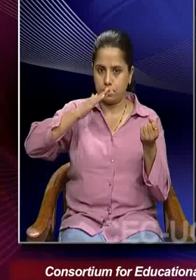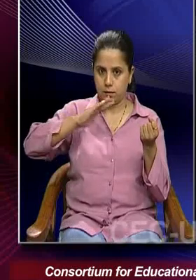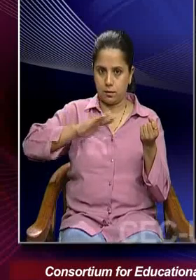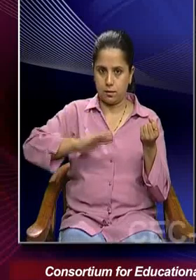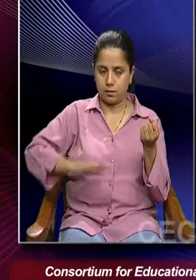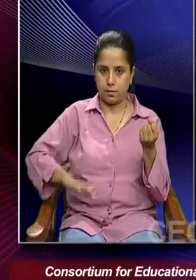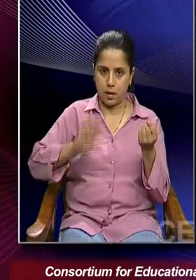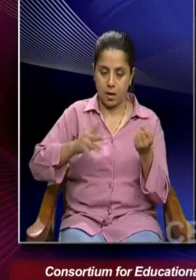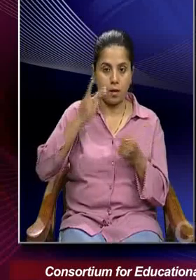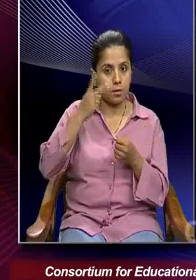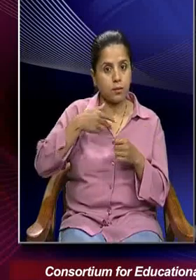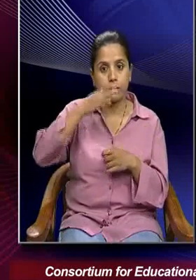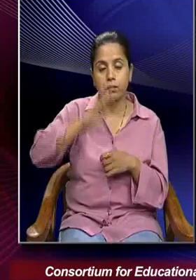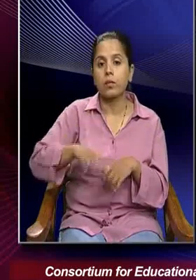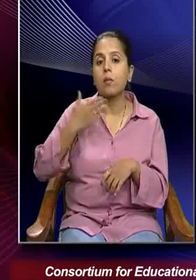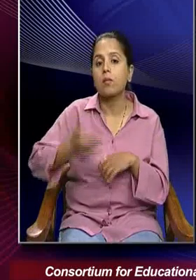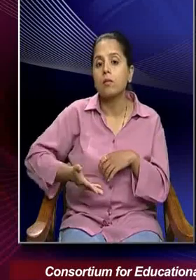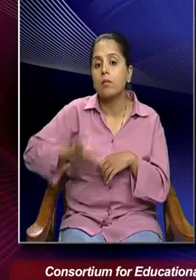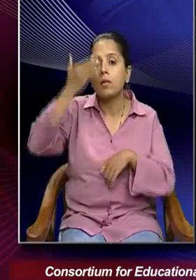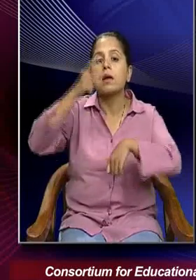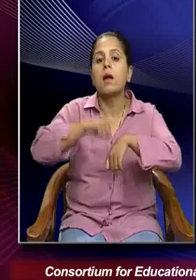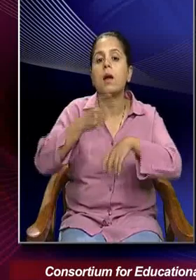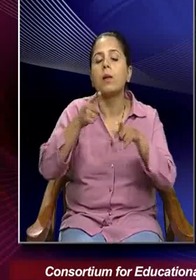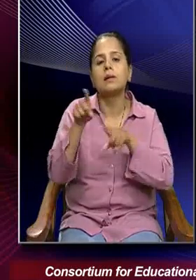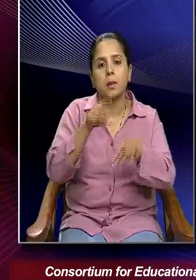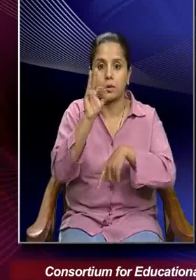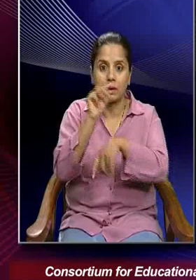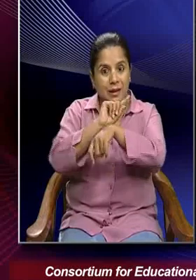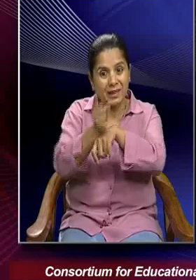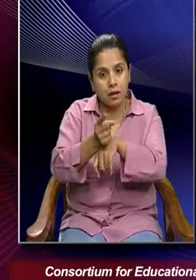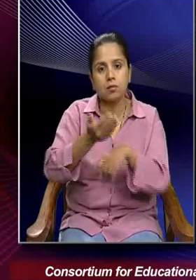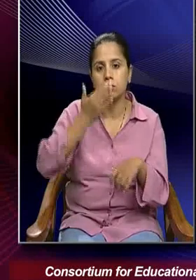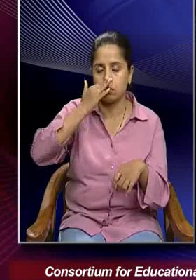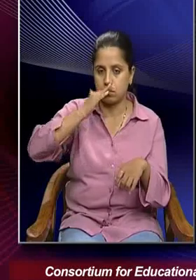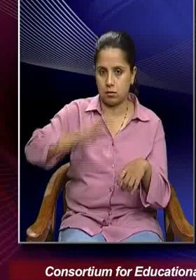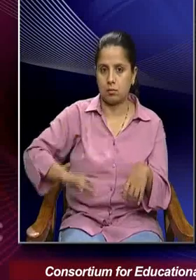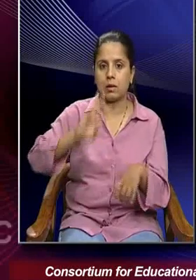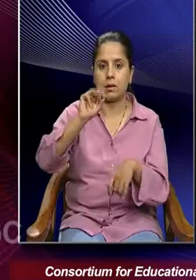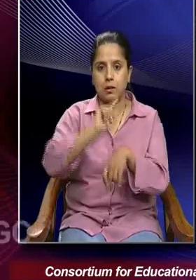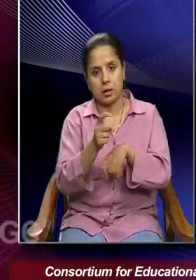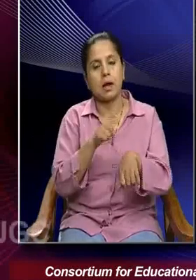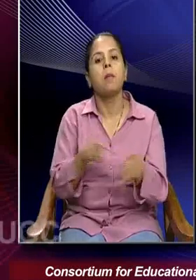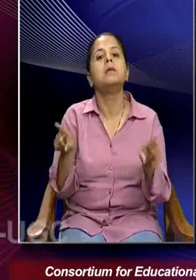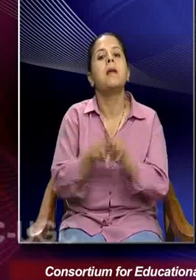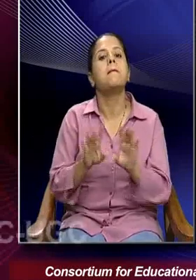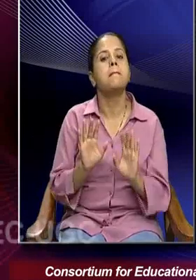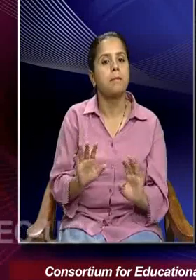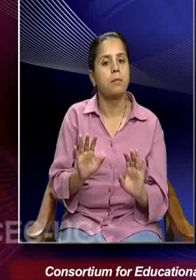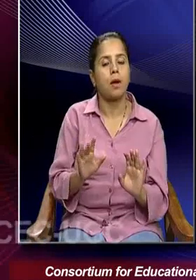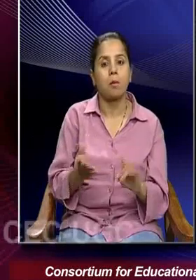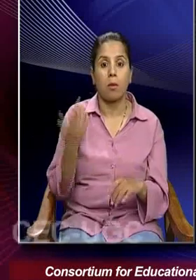air by taking the same time that you had consumed that